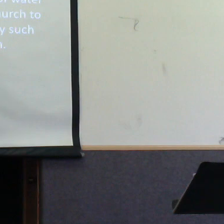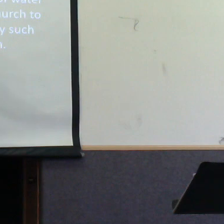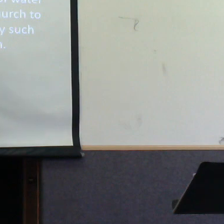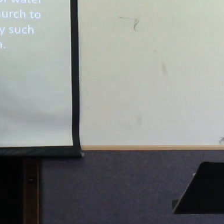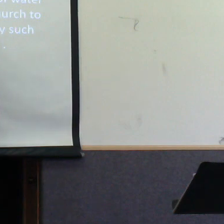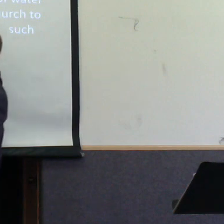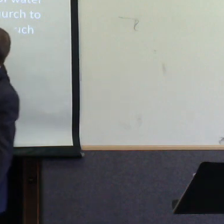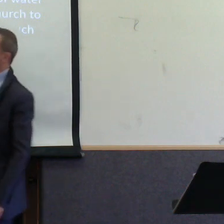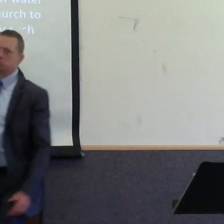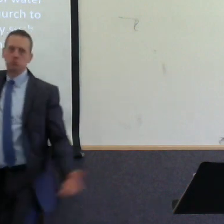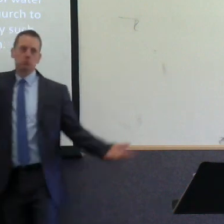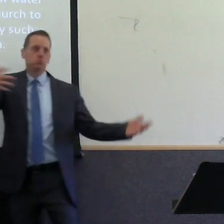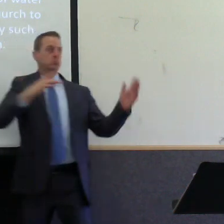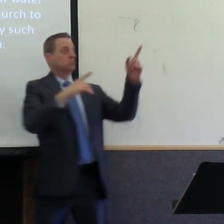He gives himself up